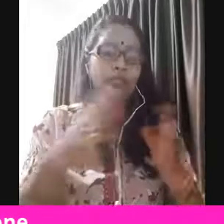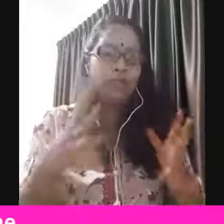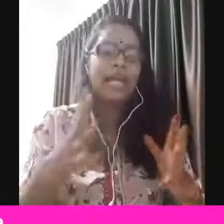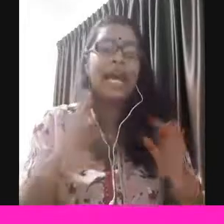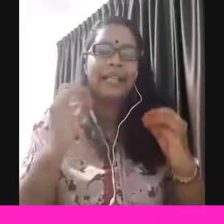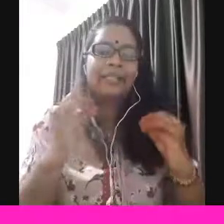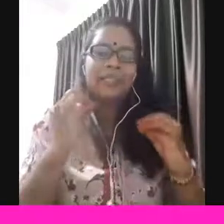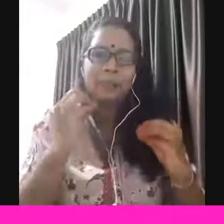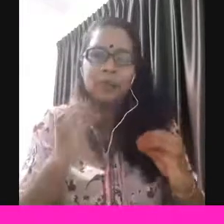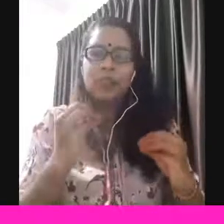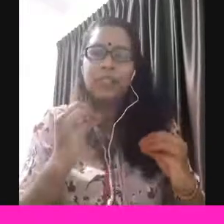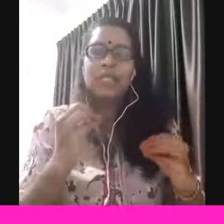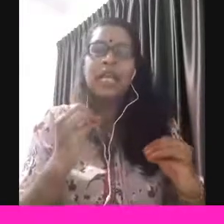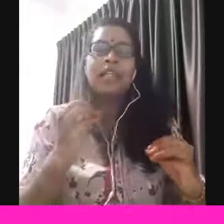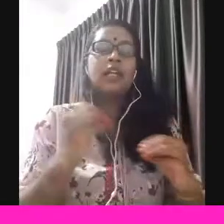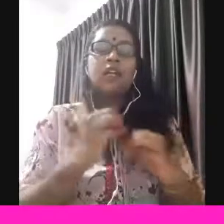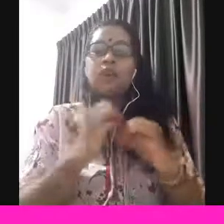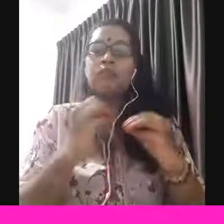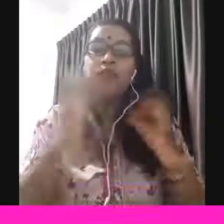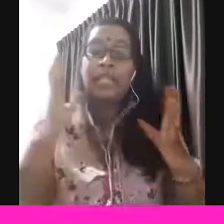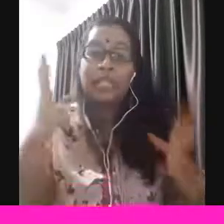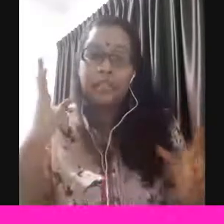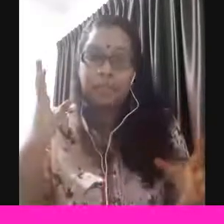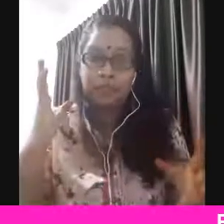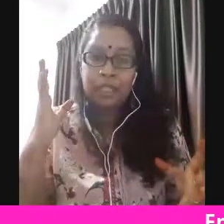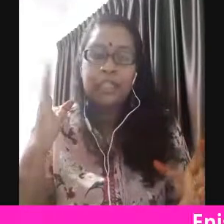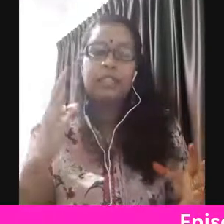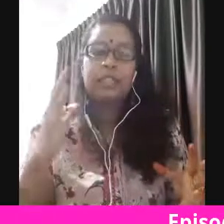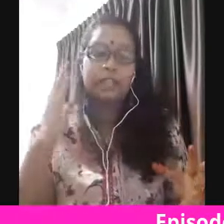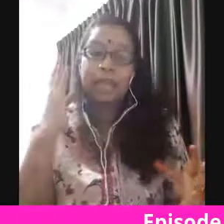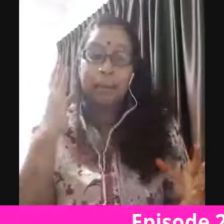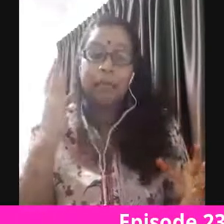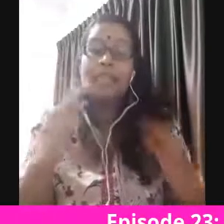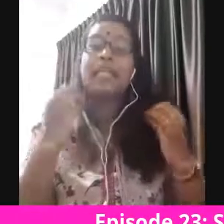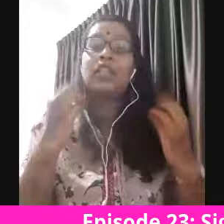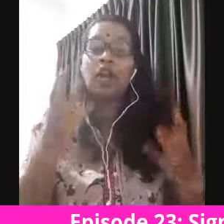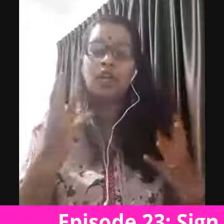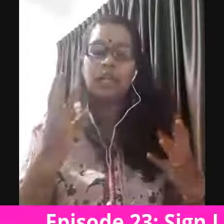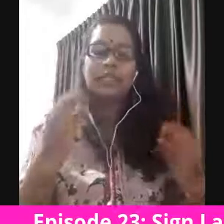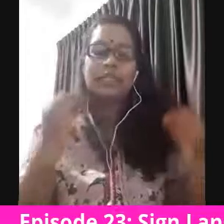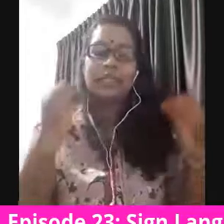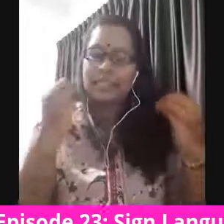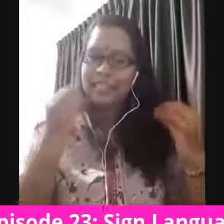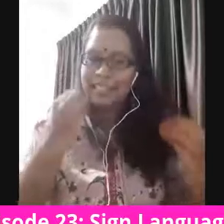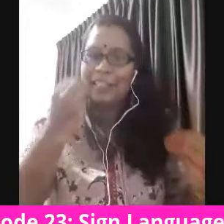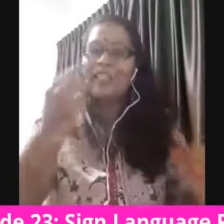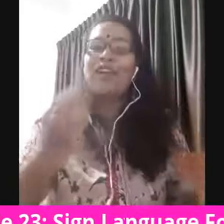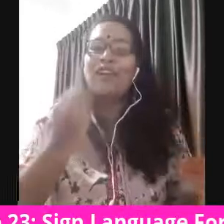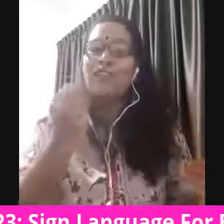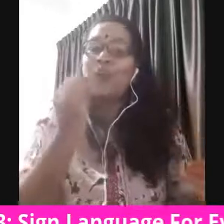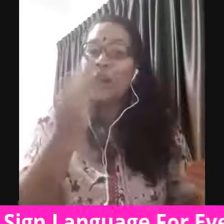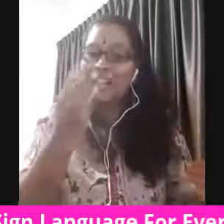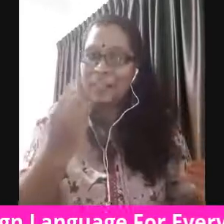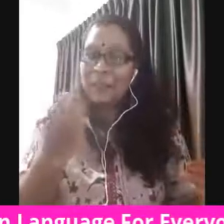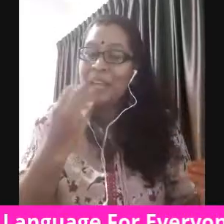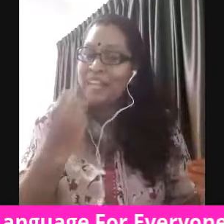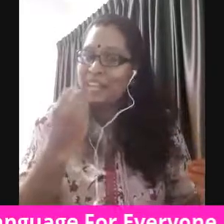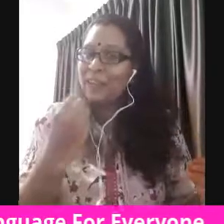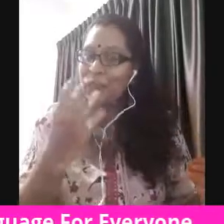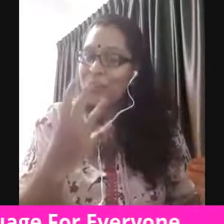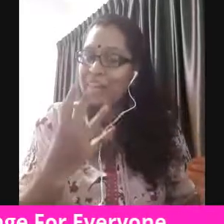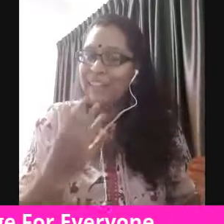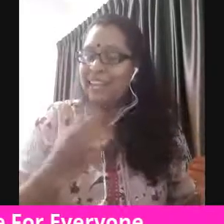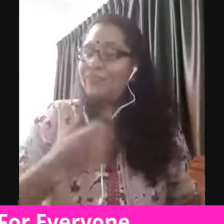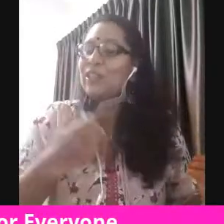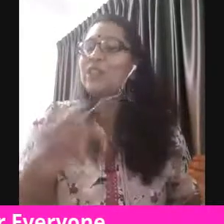but not fully. Mhm. And some students, they're not fully dumb, they can talk, like Mhm. they got swara, they